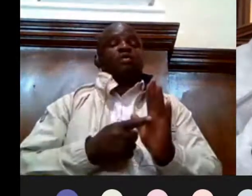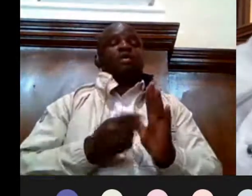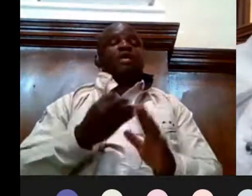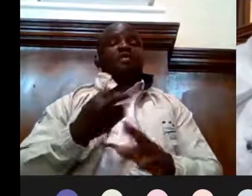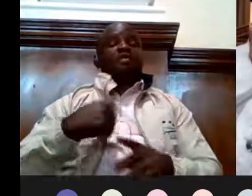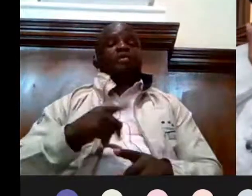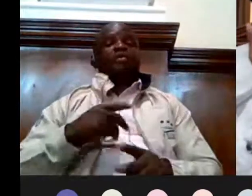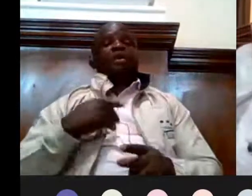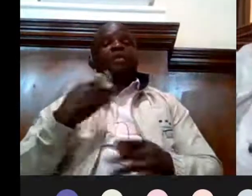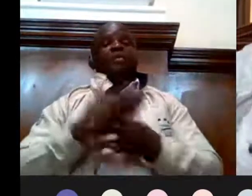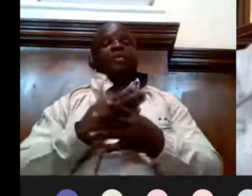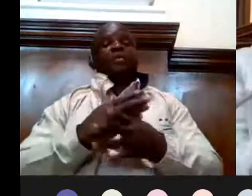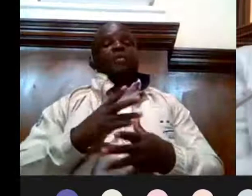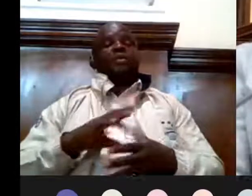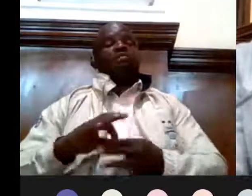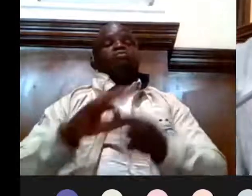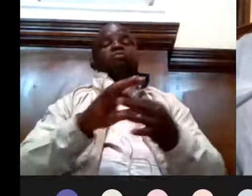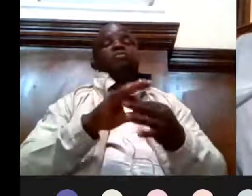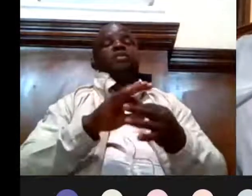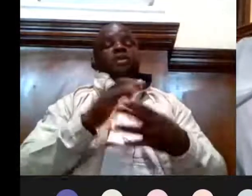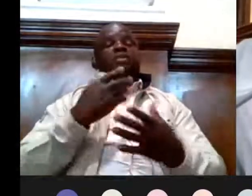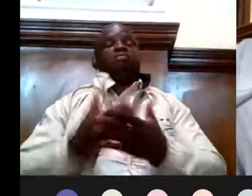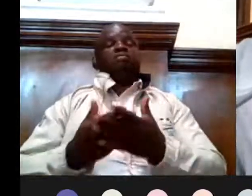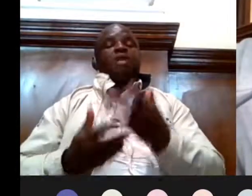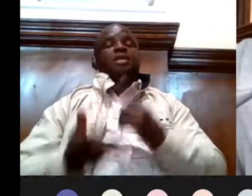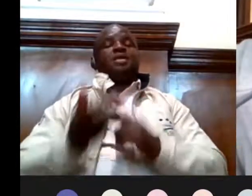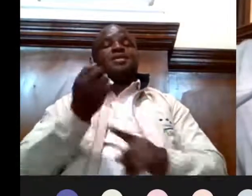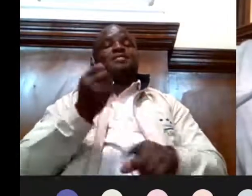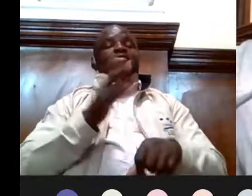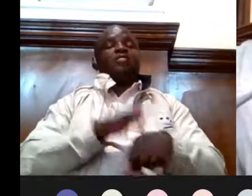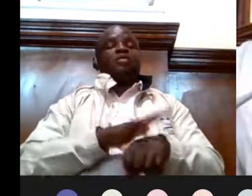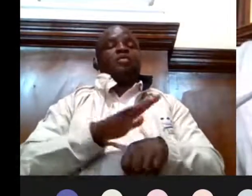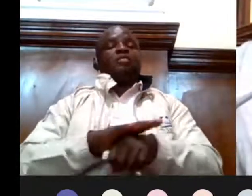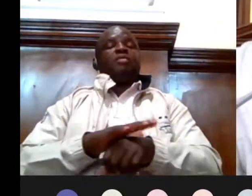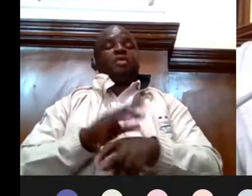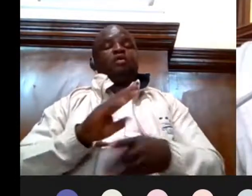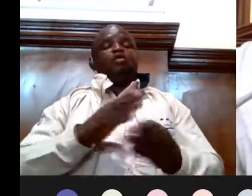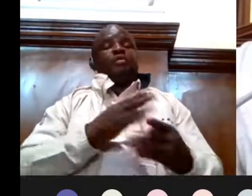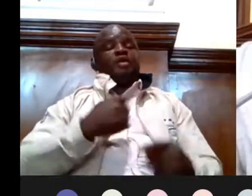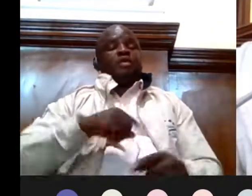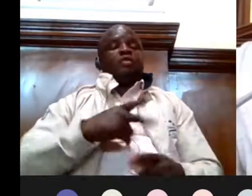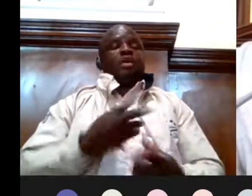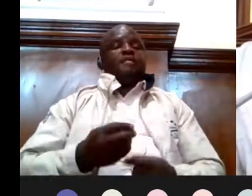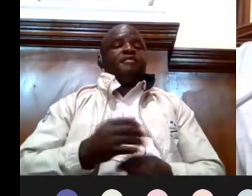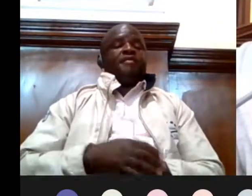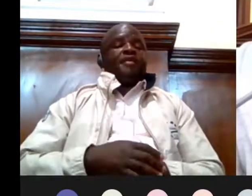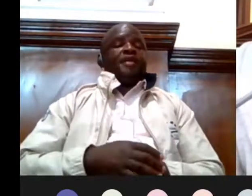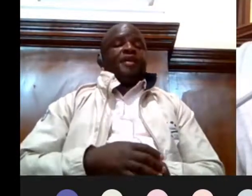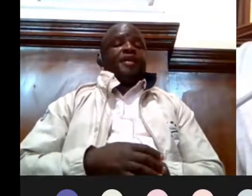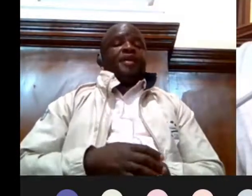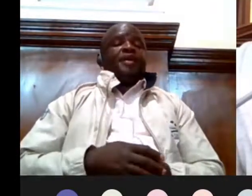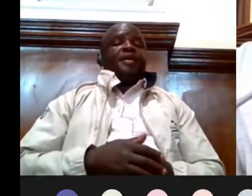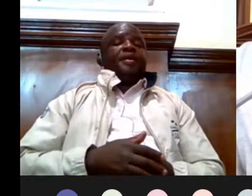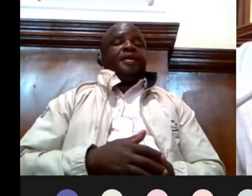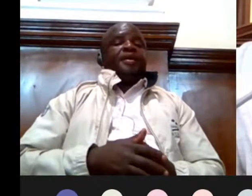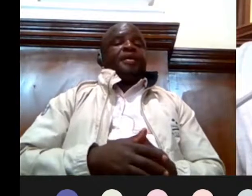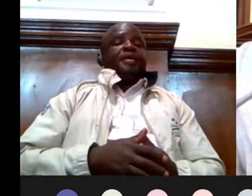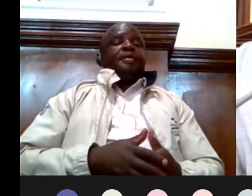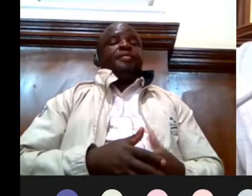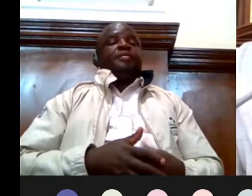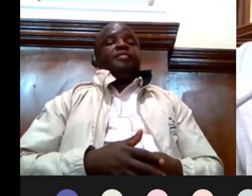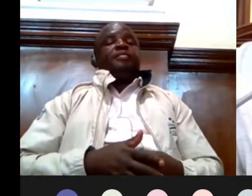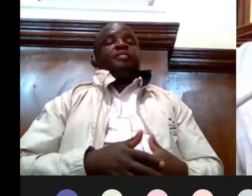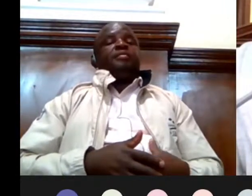together that we can achieve more as a society. Honorable Speaker, we therefore need to form